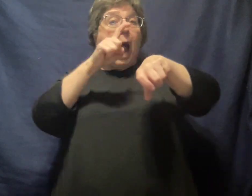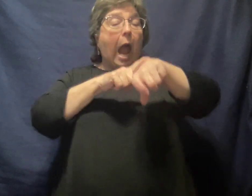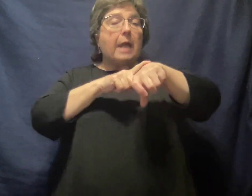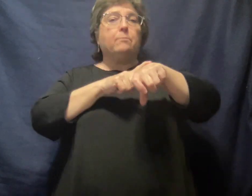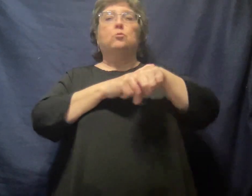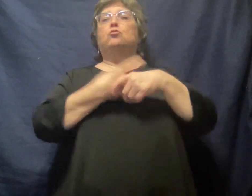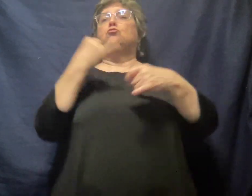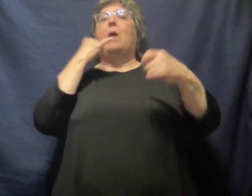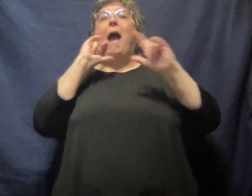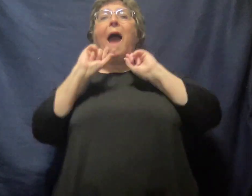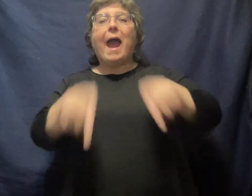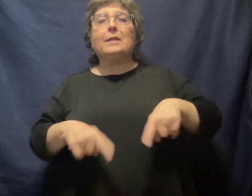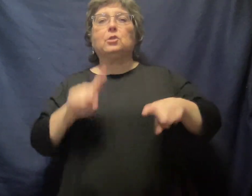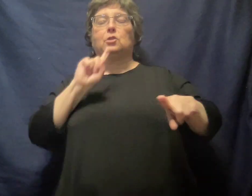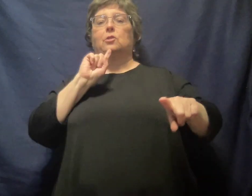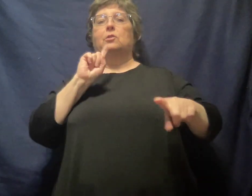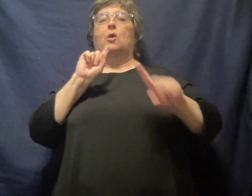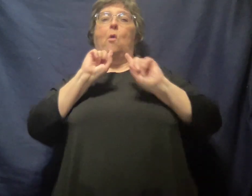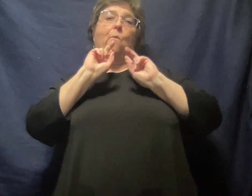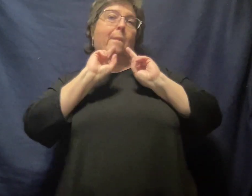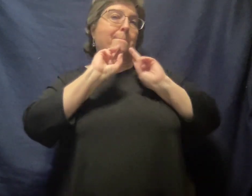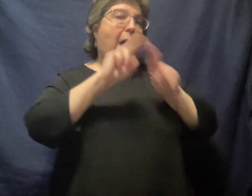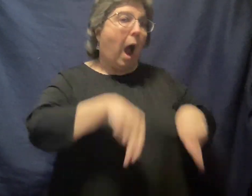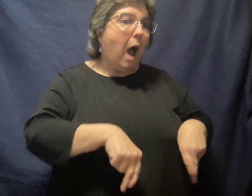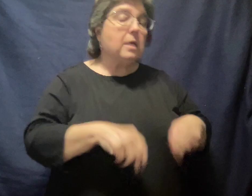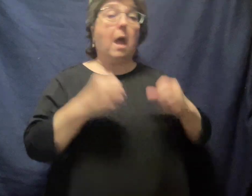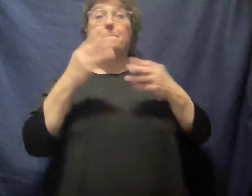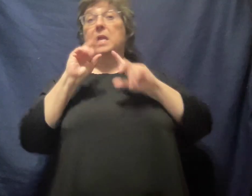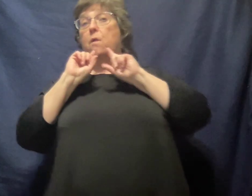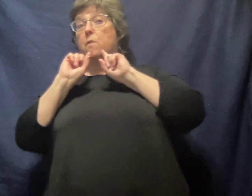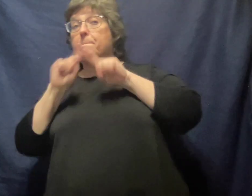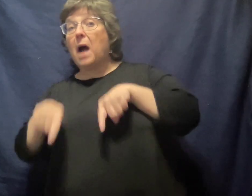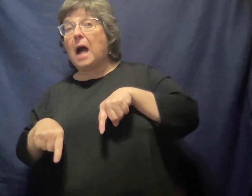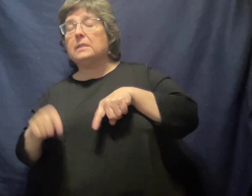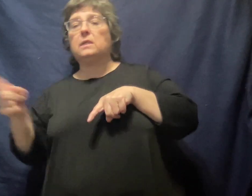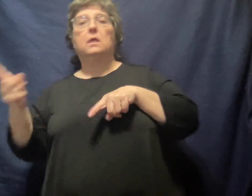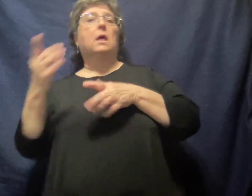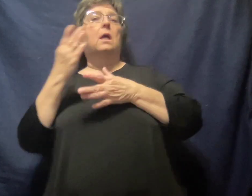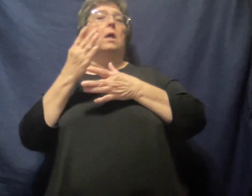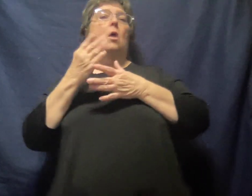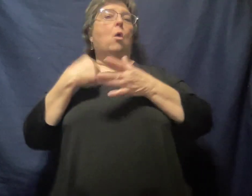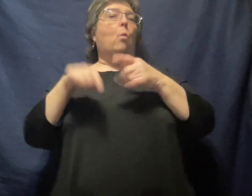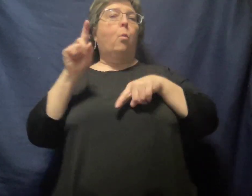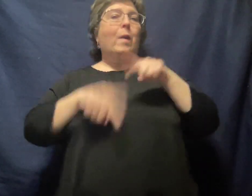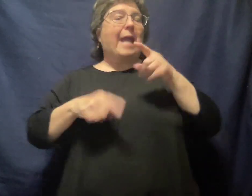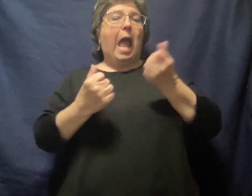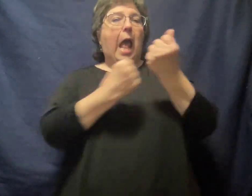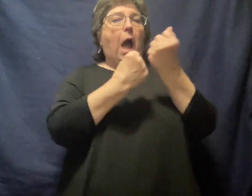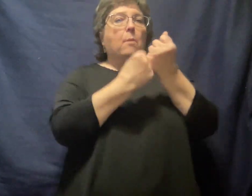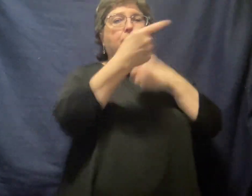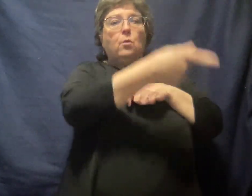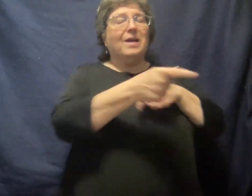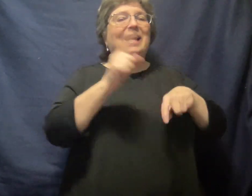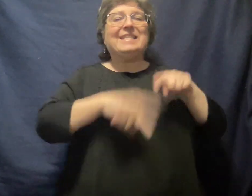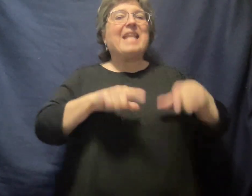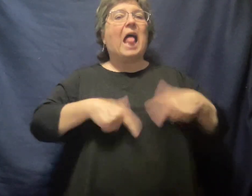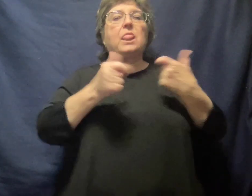calls. It is taking time to respond. Many of the responses are such that we're not going to be able to assist you because it is not a life-threatening, immediate,